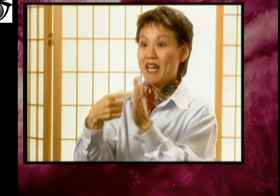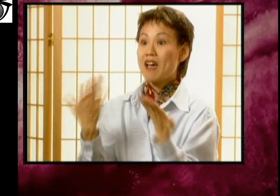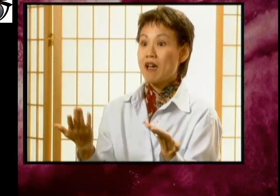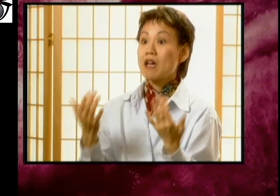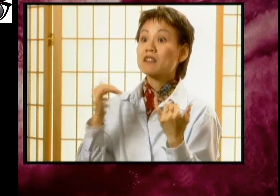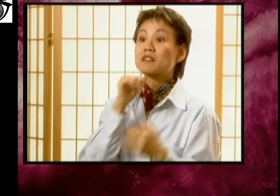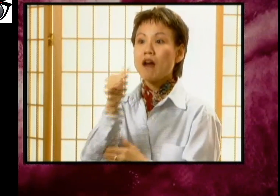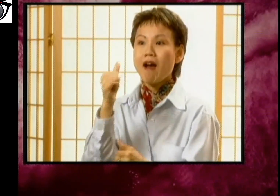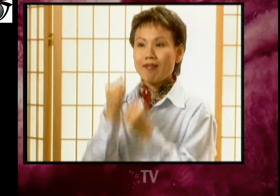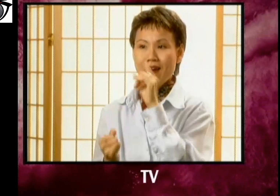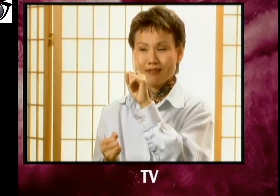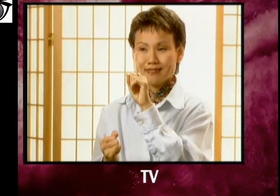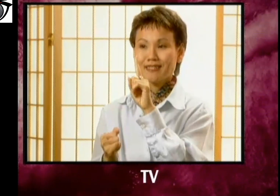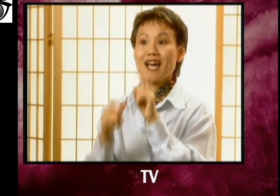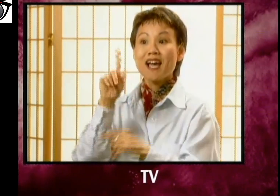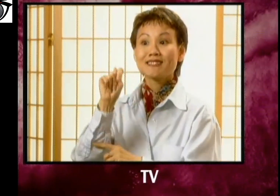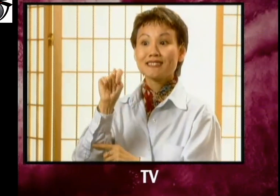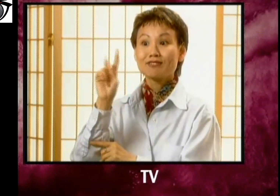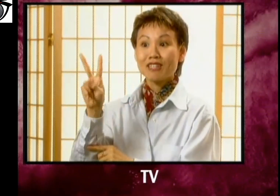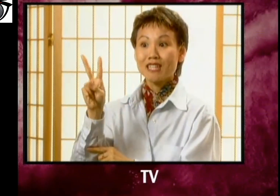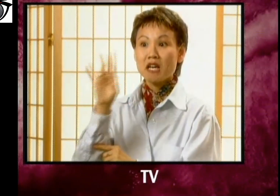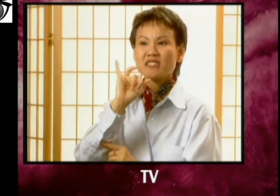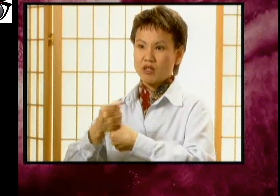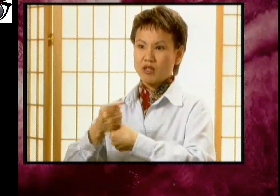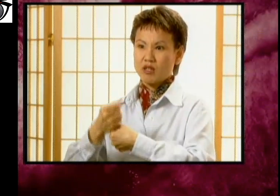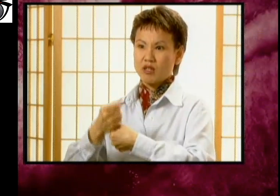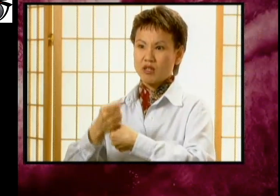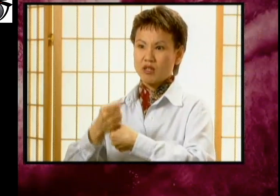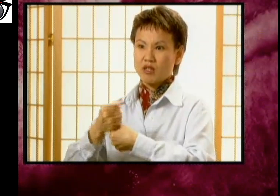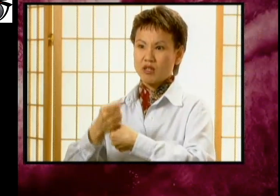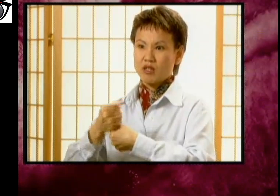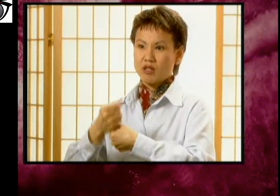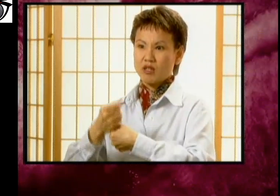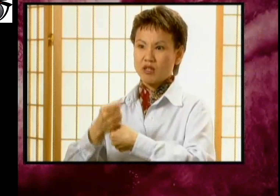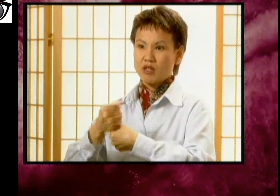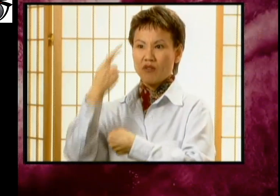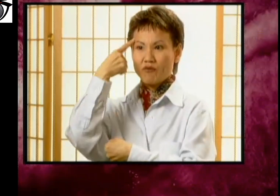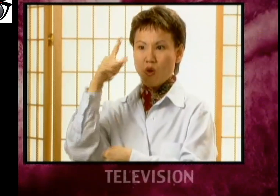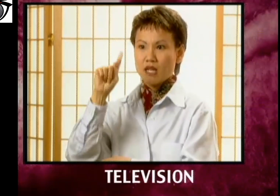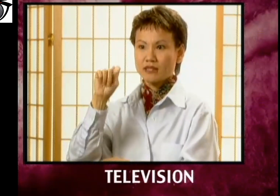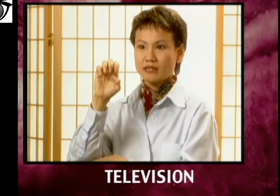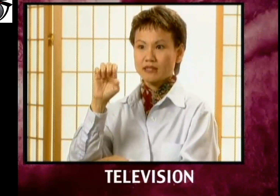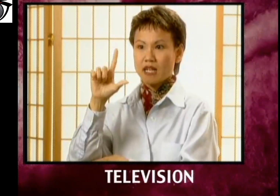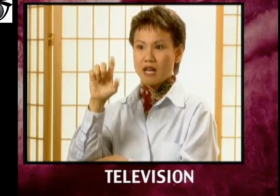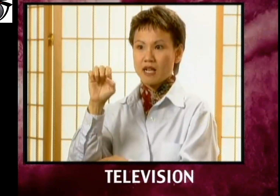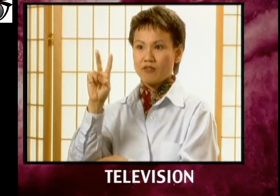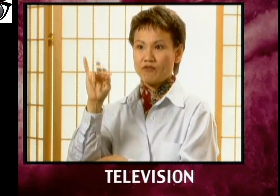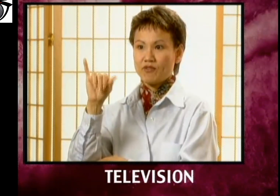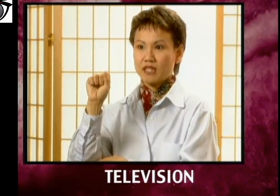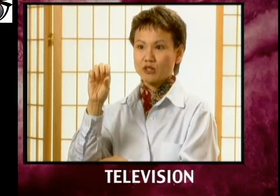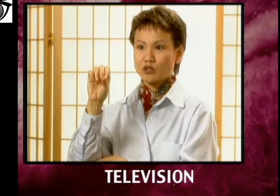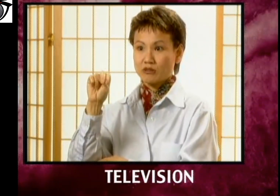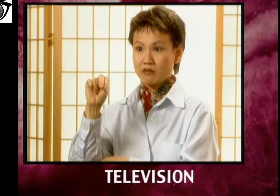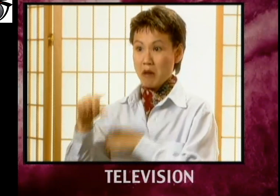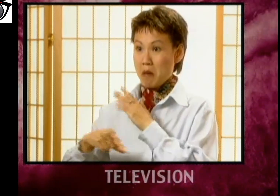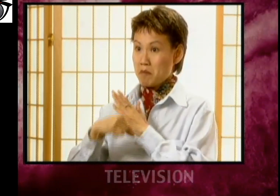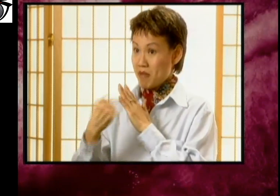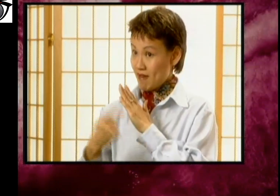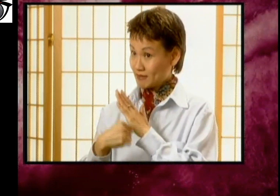And last but not least, TV. Just fingerspell the abbreviation for television.